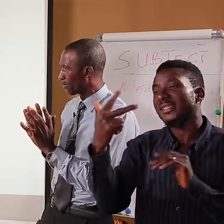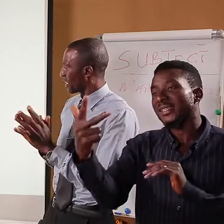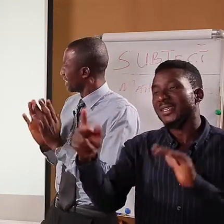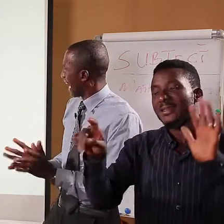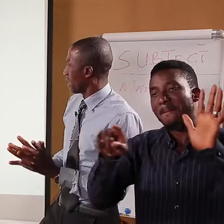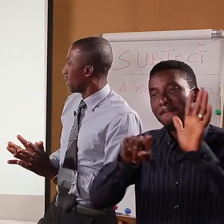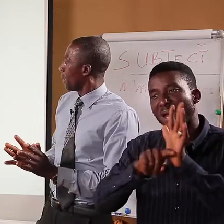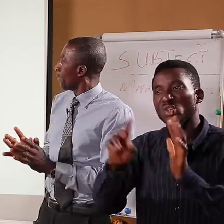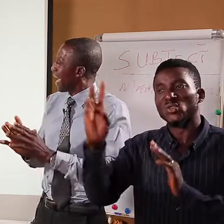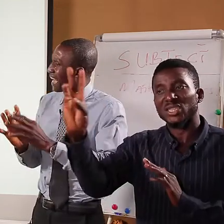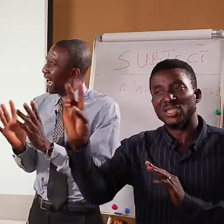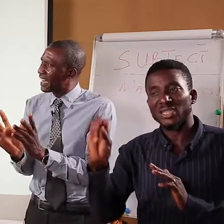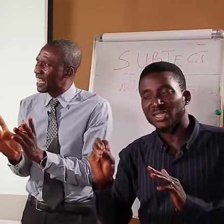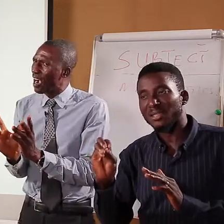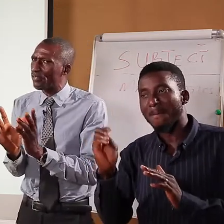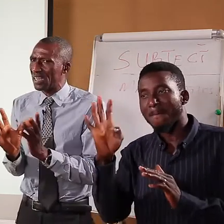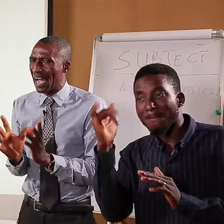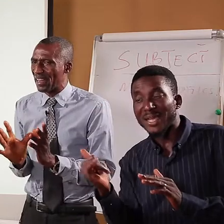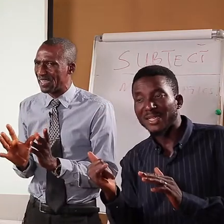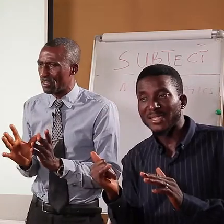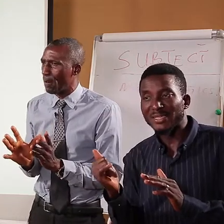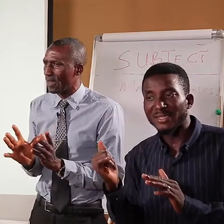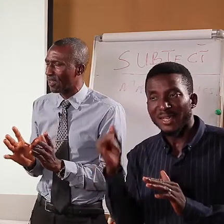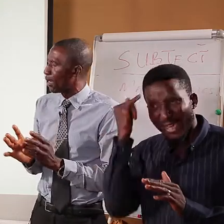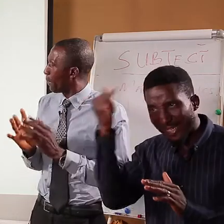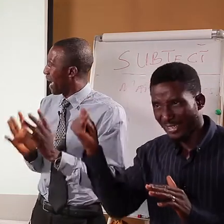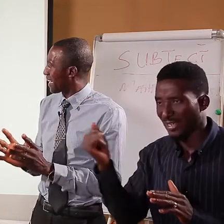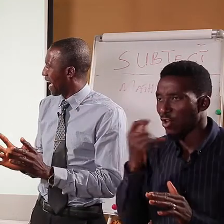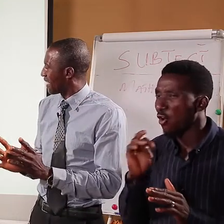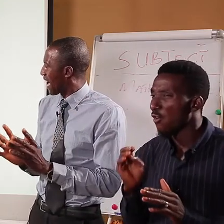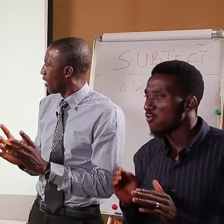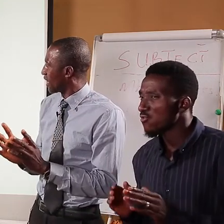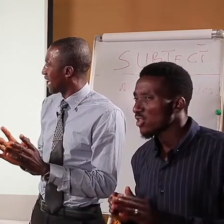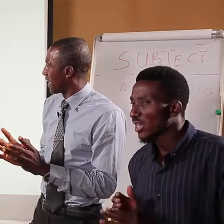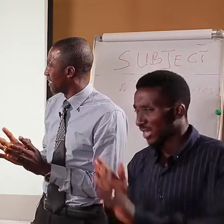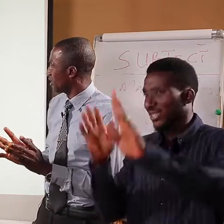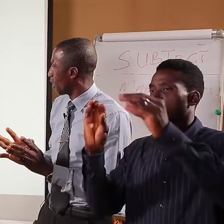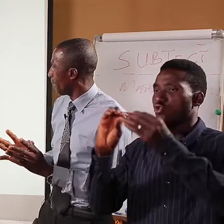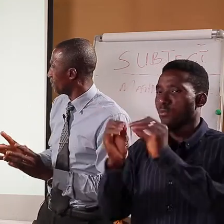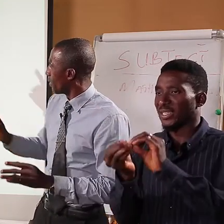60. Then, by the idea of the directed numbers,